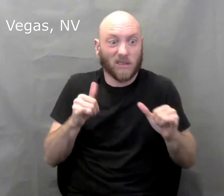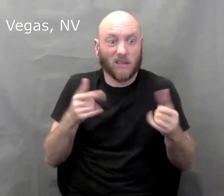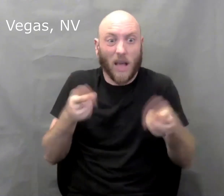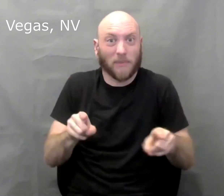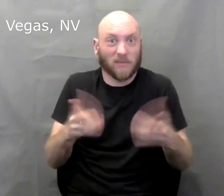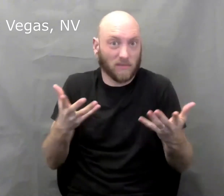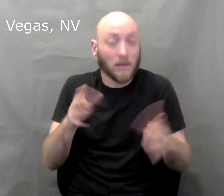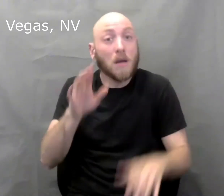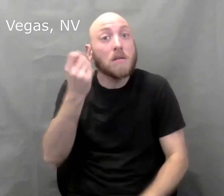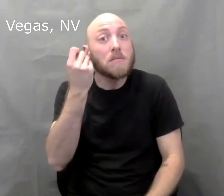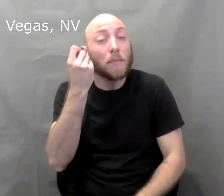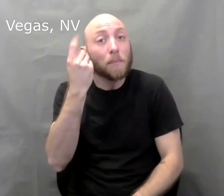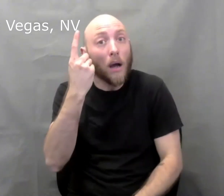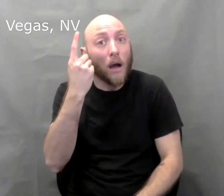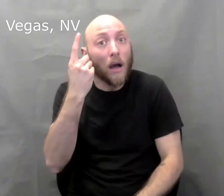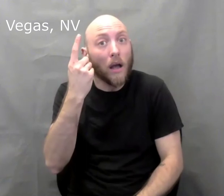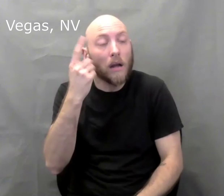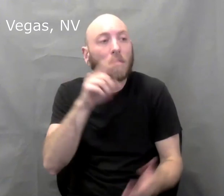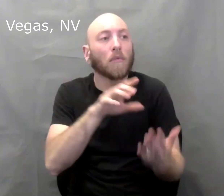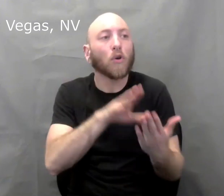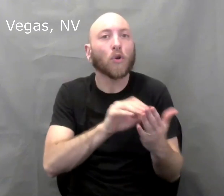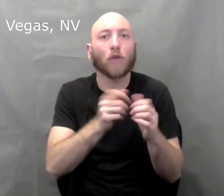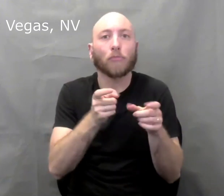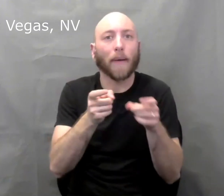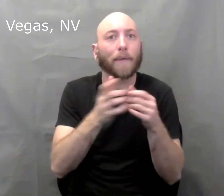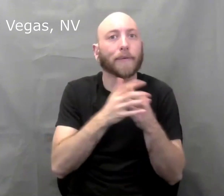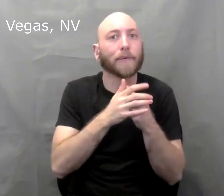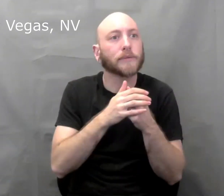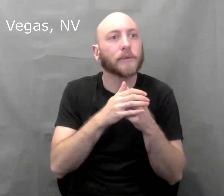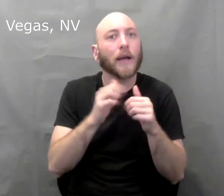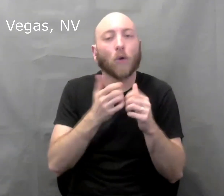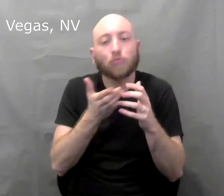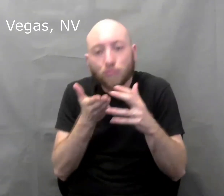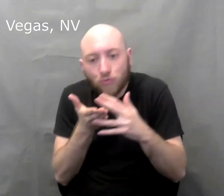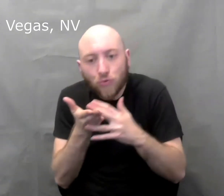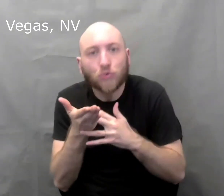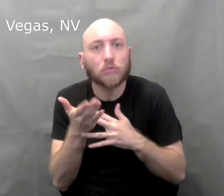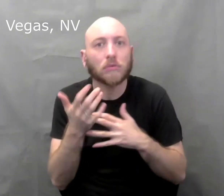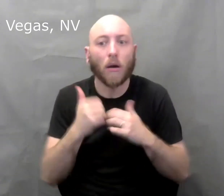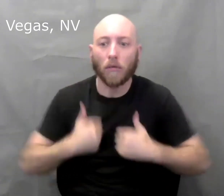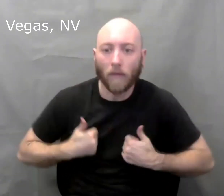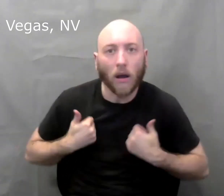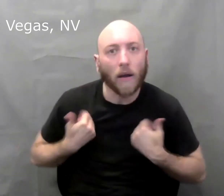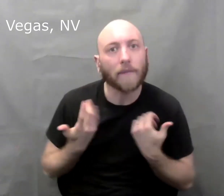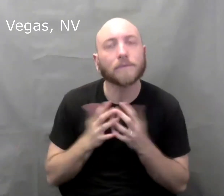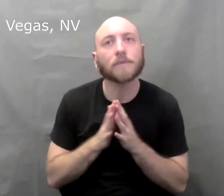But I learn how to deal with them, and I learn how to get through them, and I learn how to not drink over